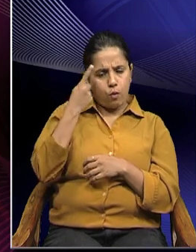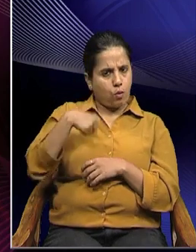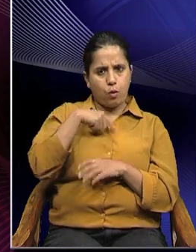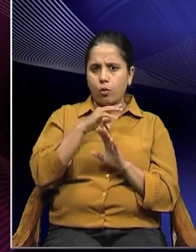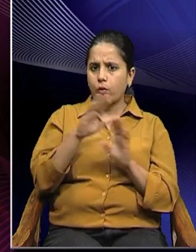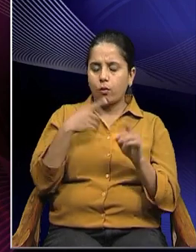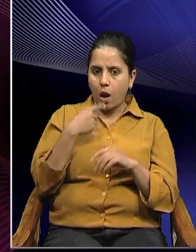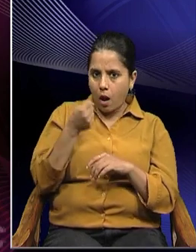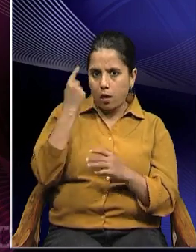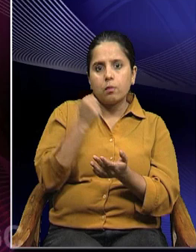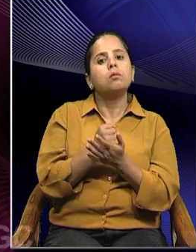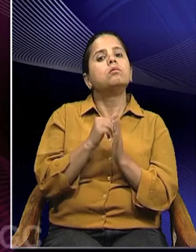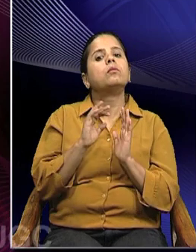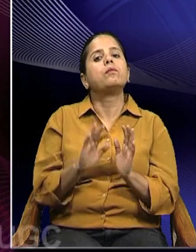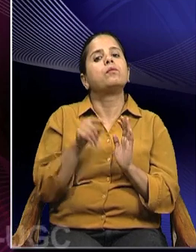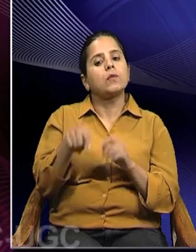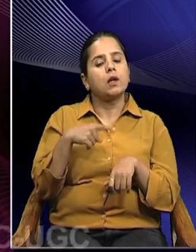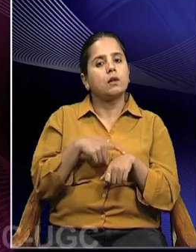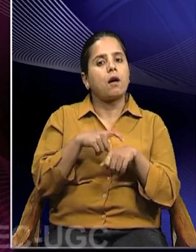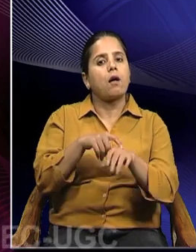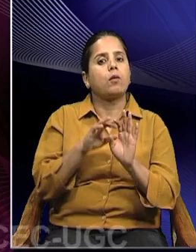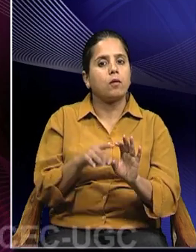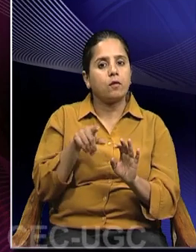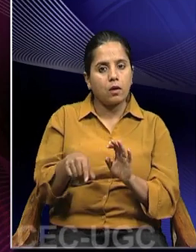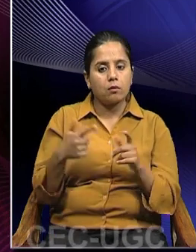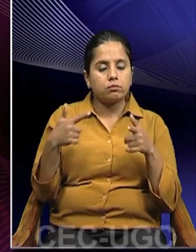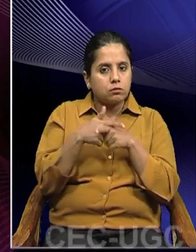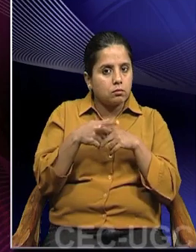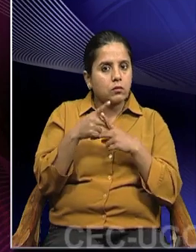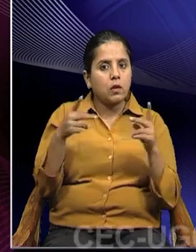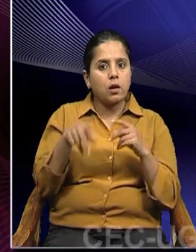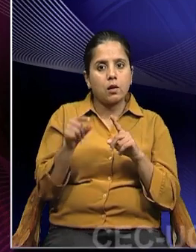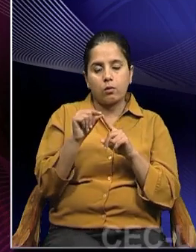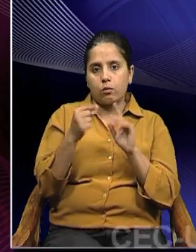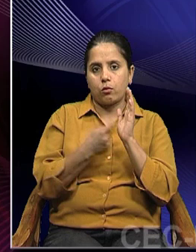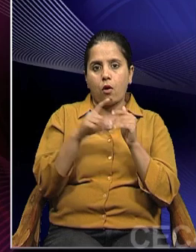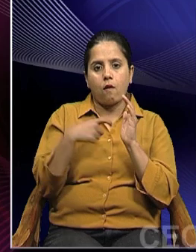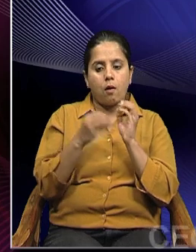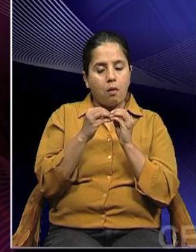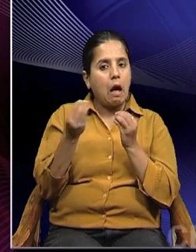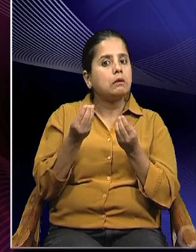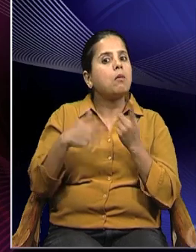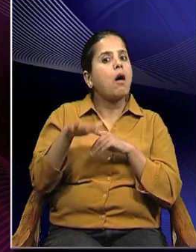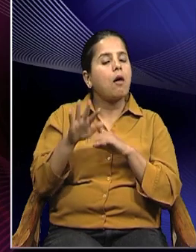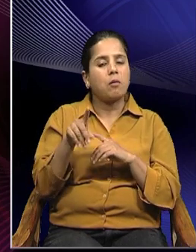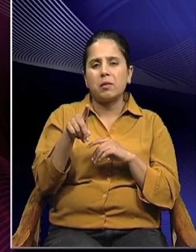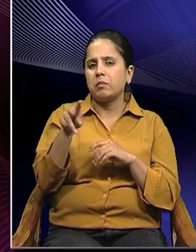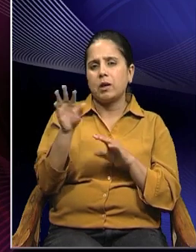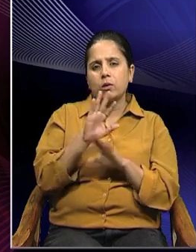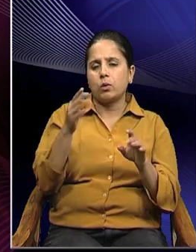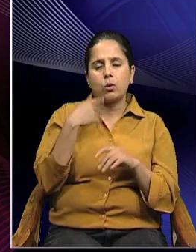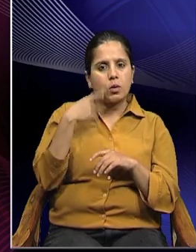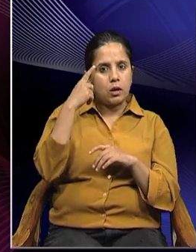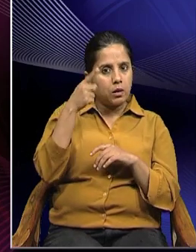we have to understand, my dear learners, that at times the contradictory proverbs do exist, but that does not mean that we are going